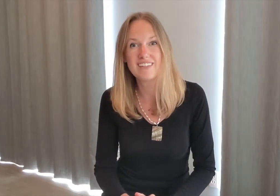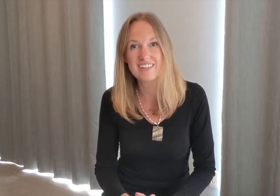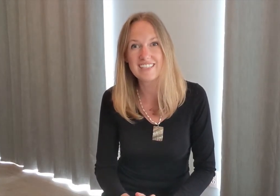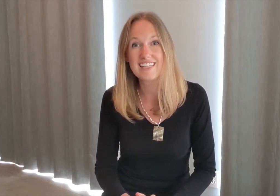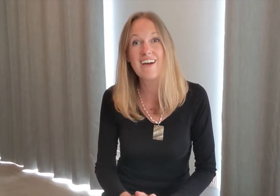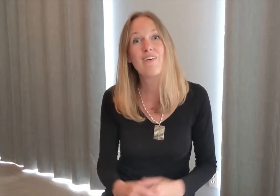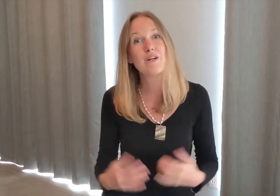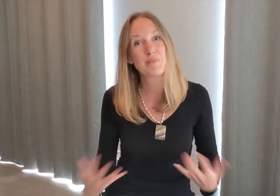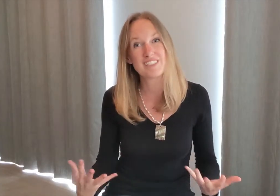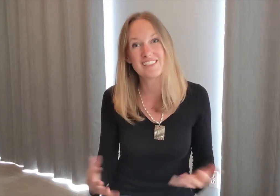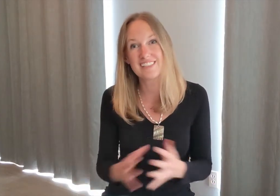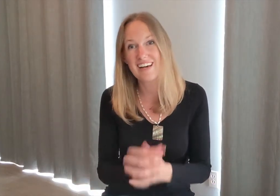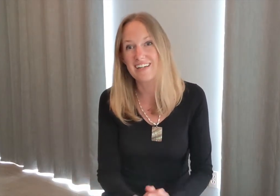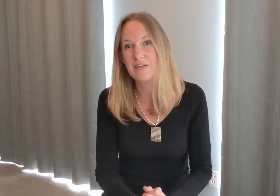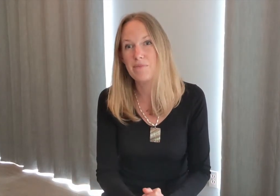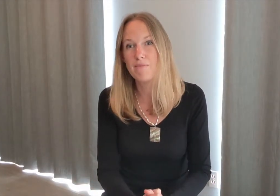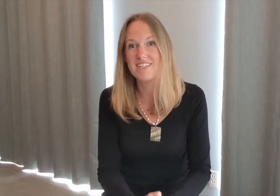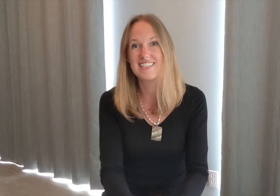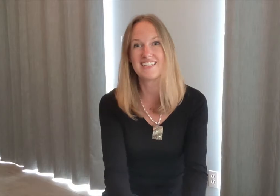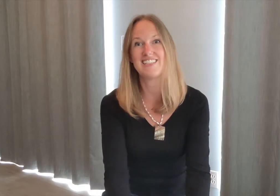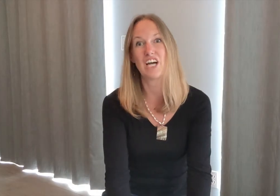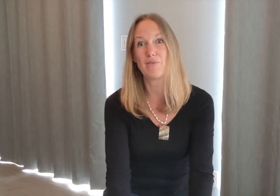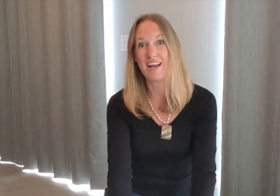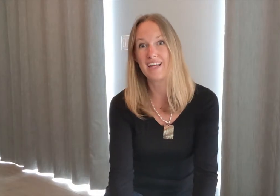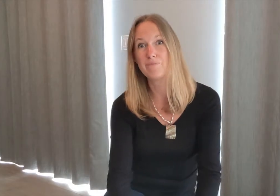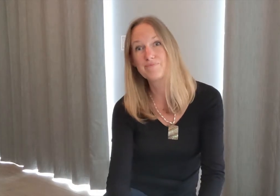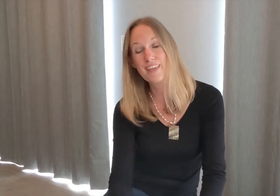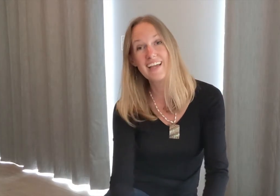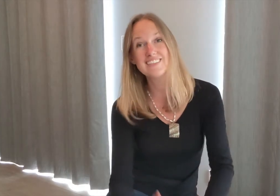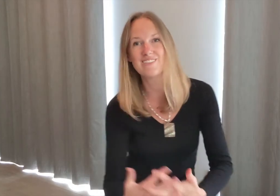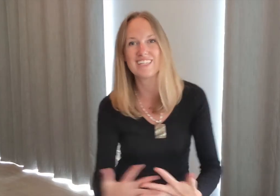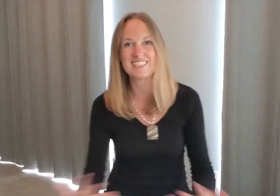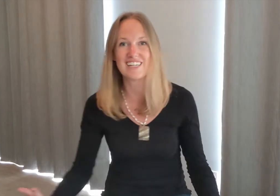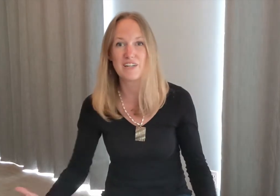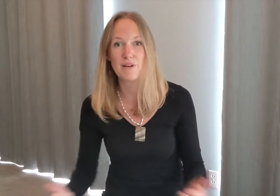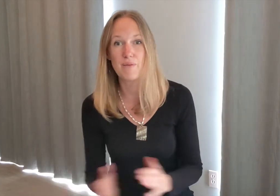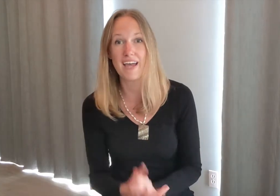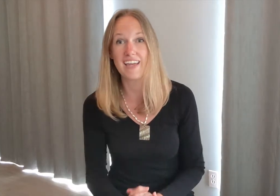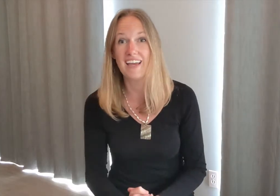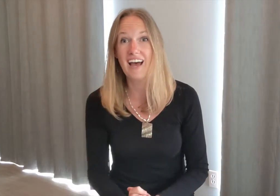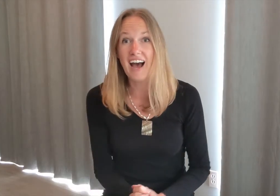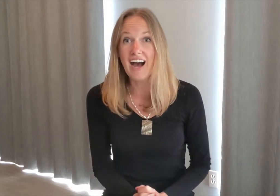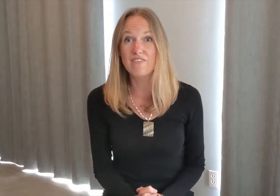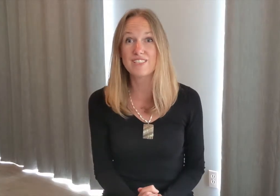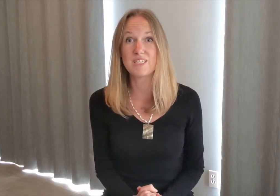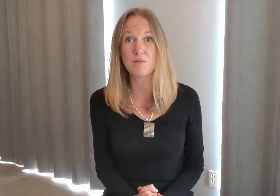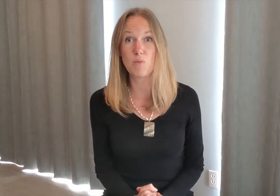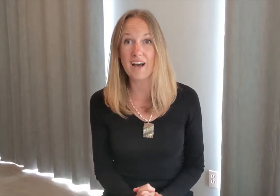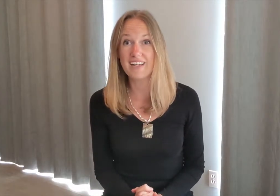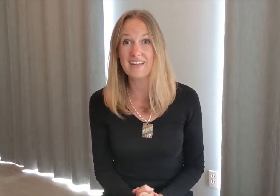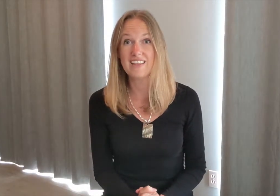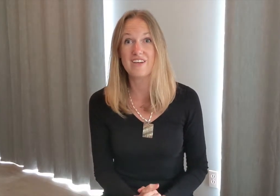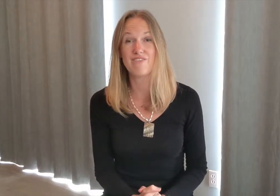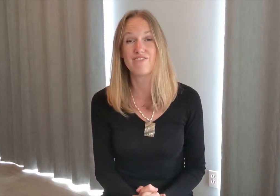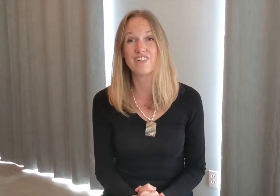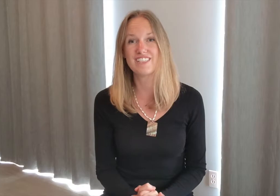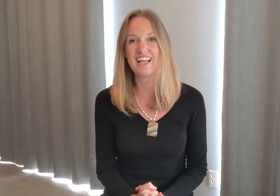lyrics or to purchase the song by Mandisa and Reddick. Okay, so we'll get started right away. Verse number 1, the first line